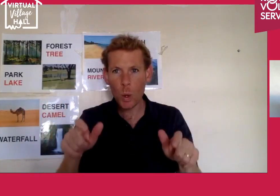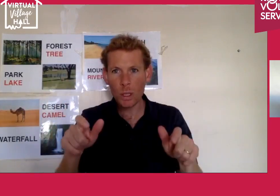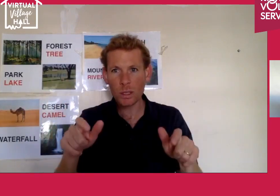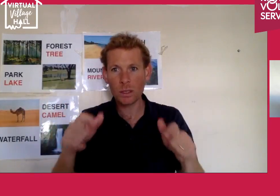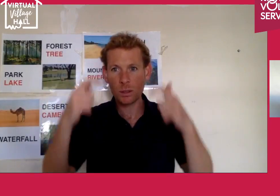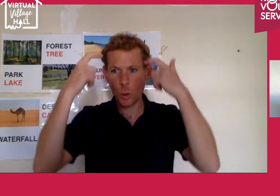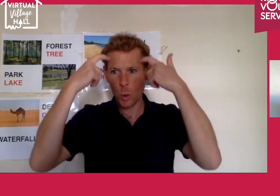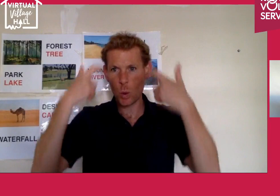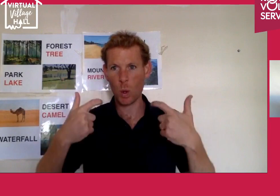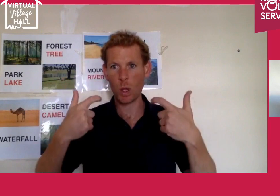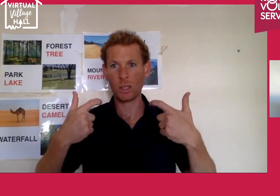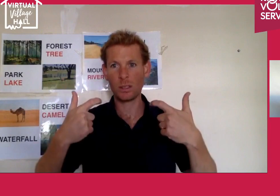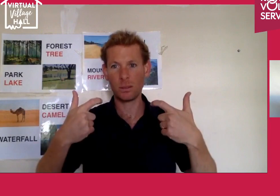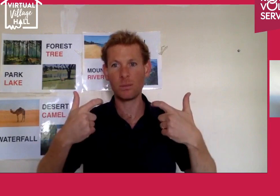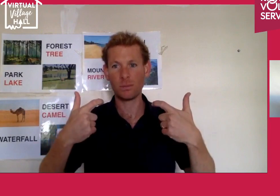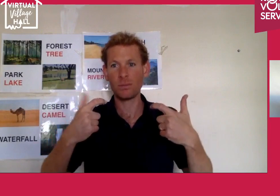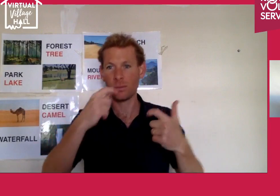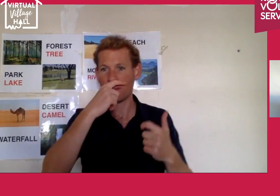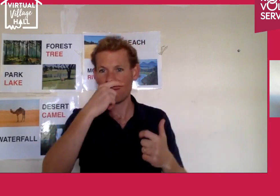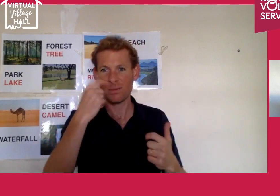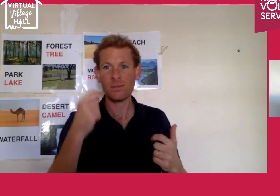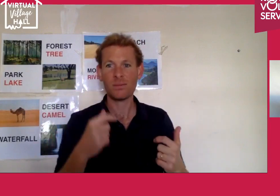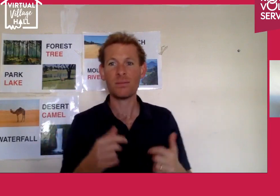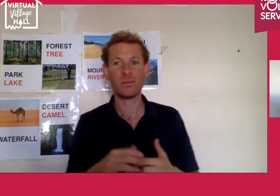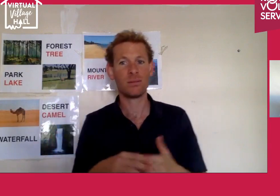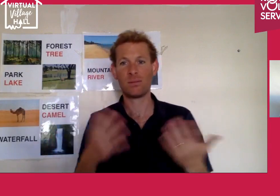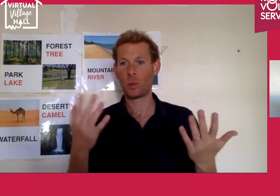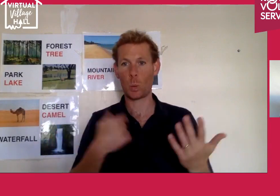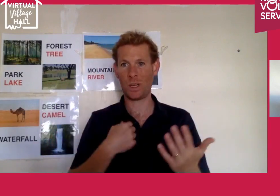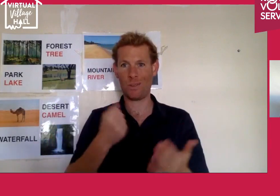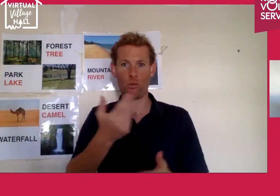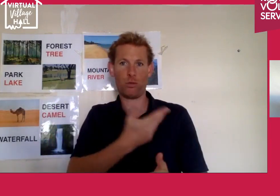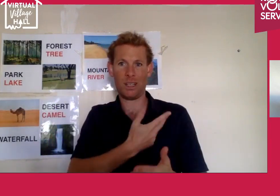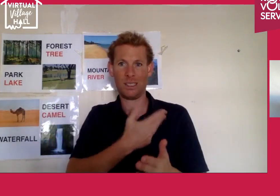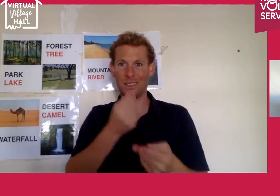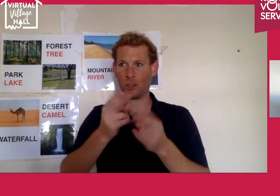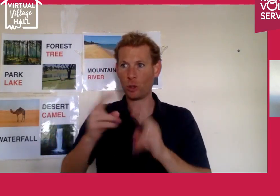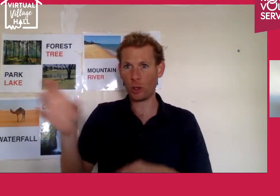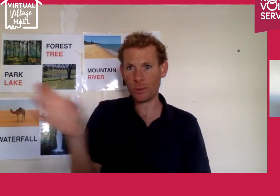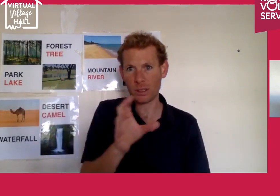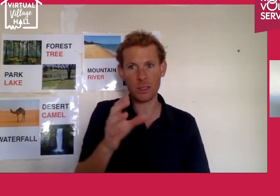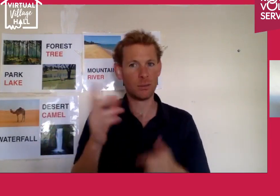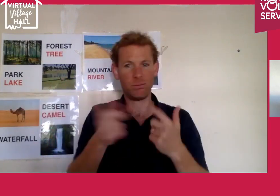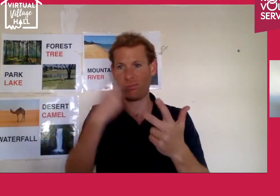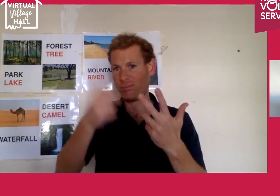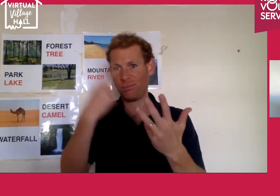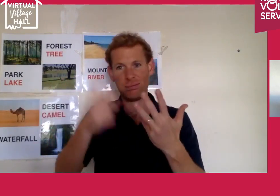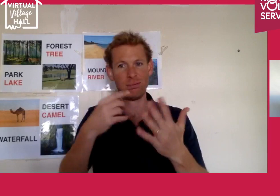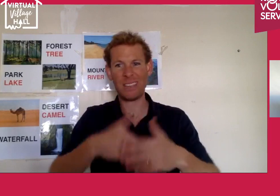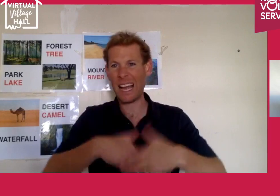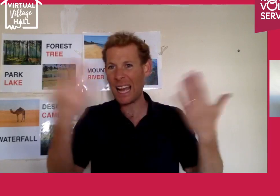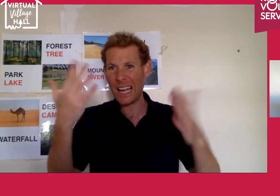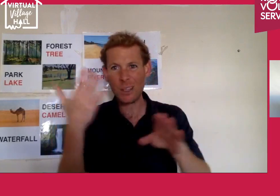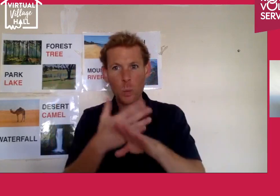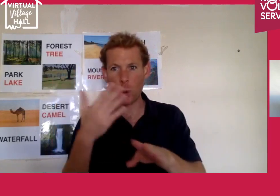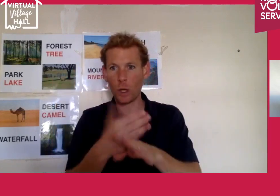and inclusion to sort of like, the judicial system, for example. We have the right to have interpreters in the